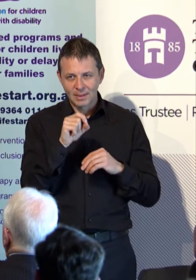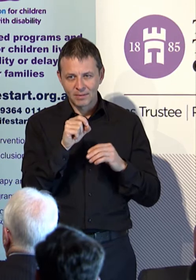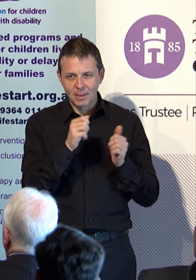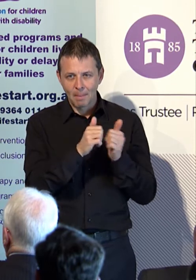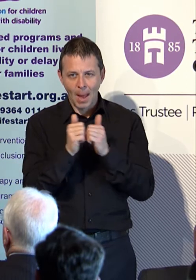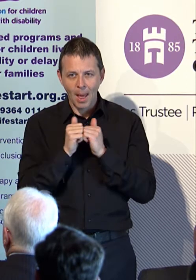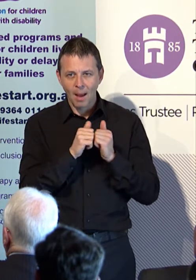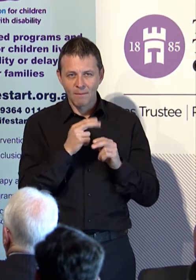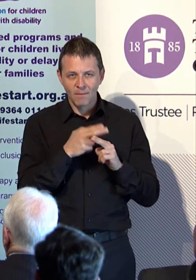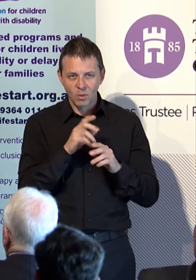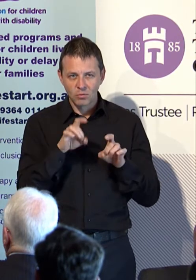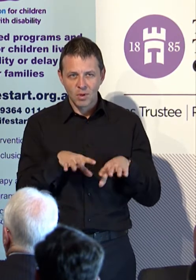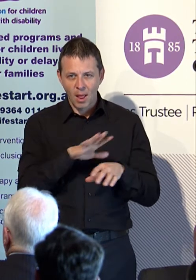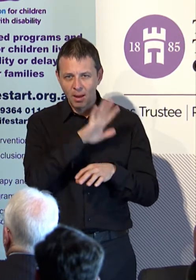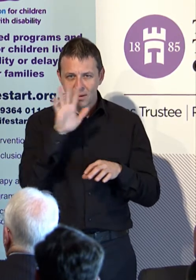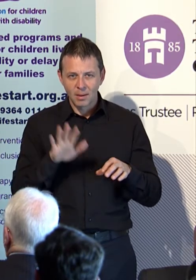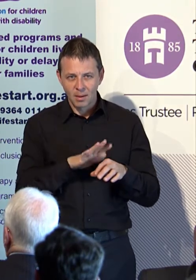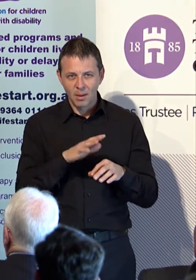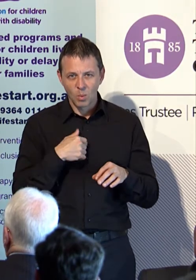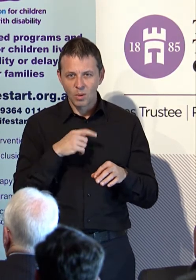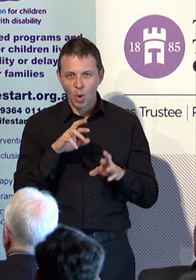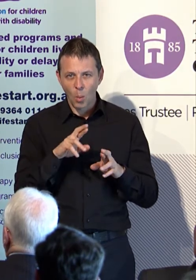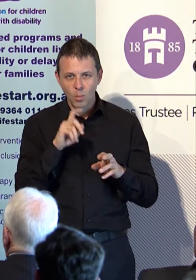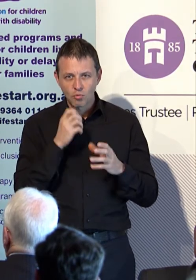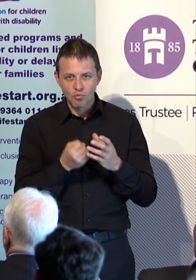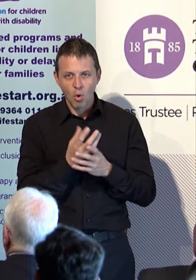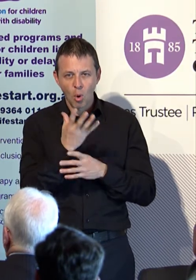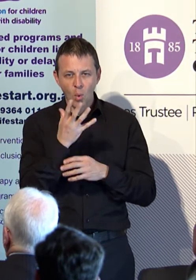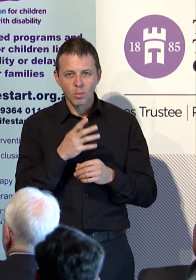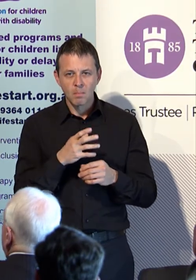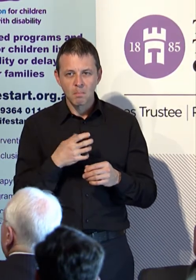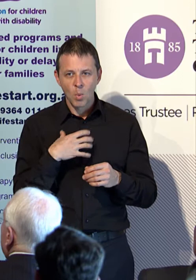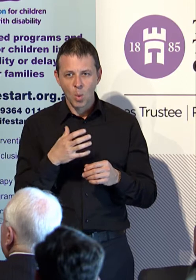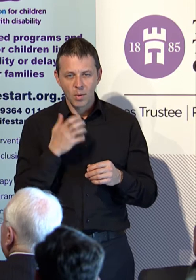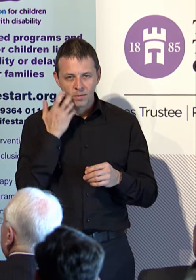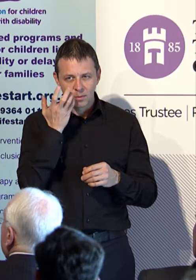and we're looking forward to growing that substantially in the near future.